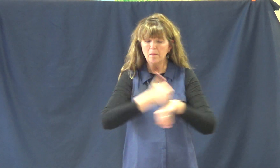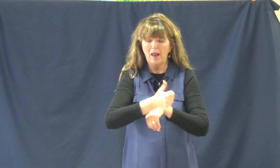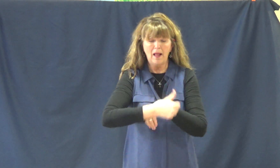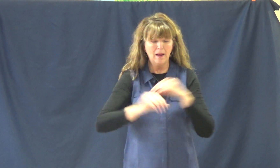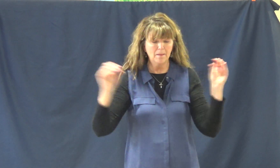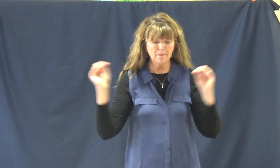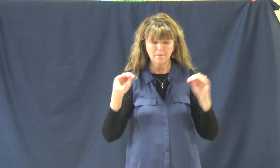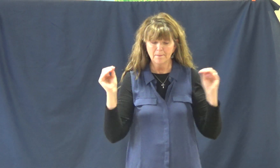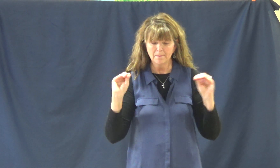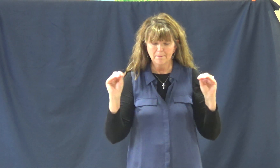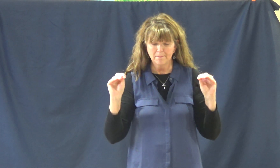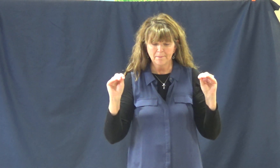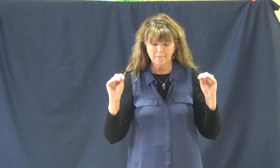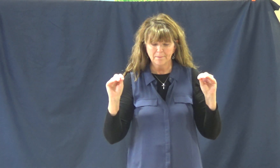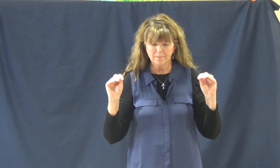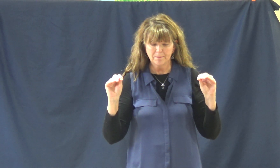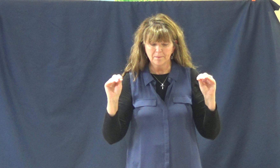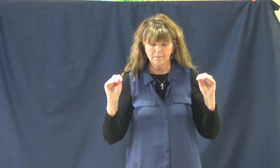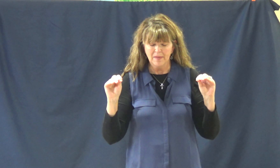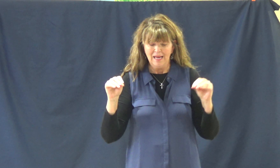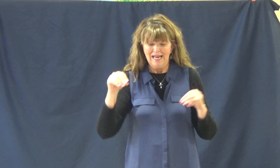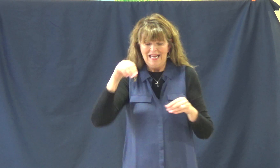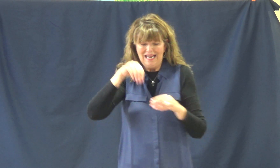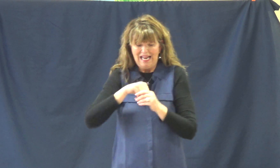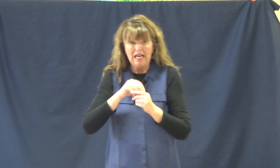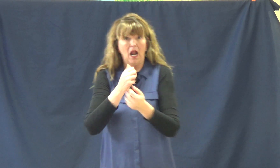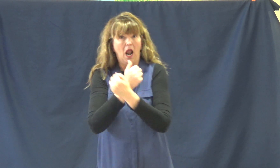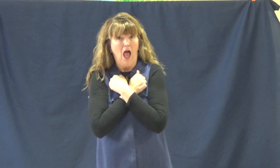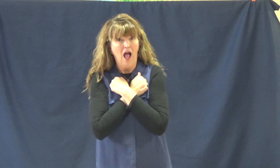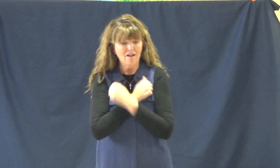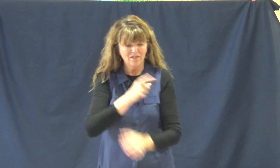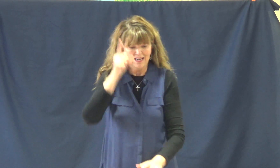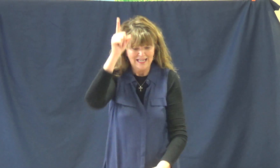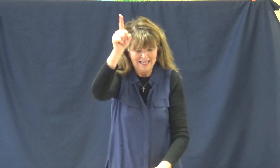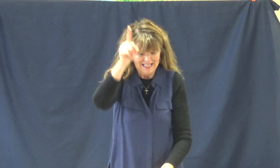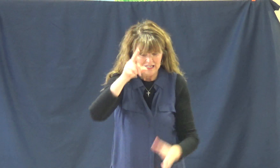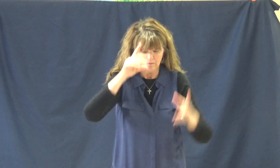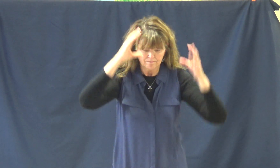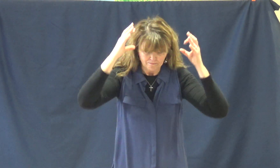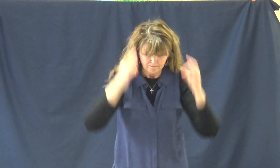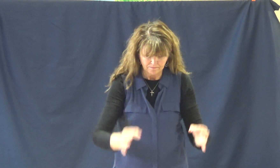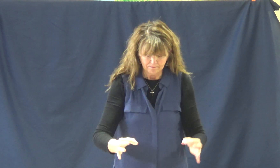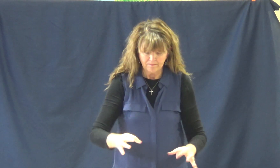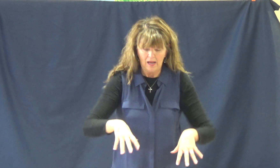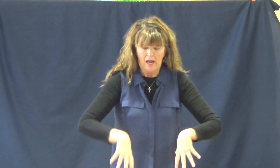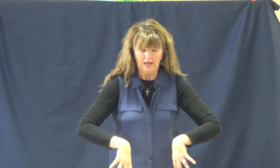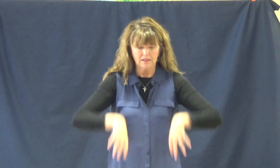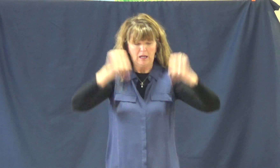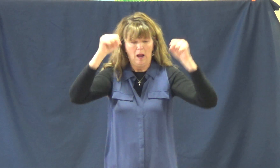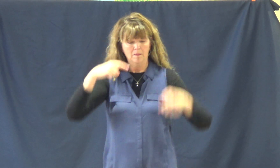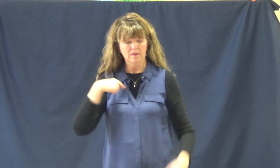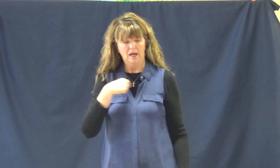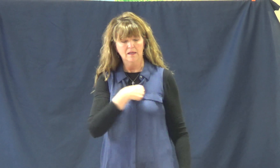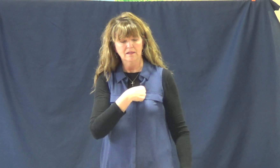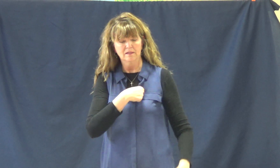to be holy and blameless in his sight. And in love he predestined us